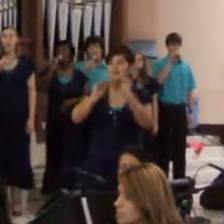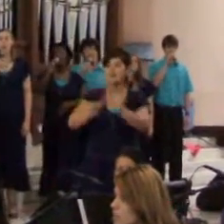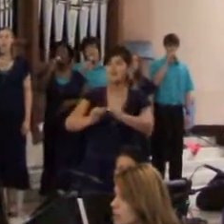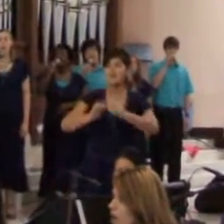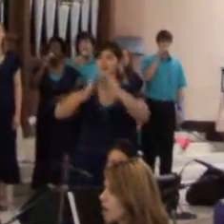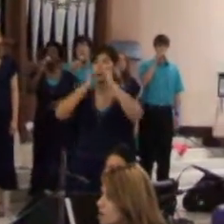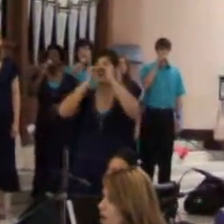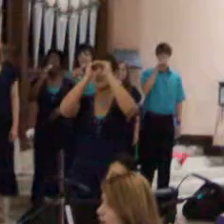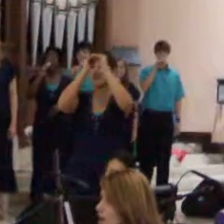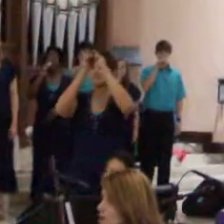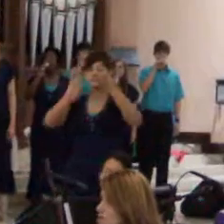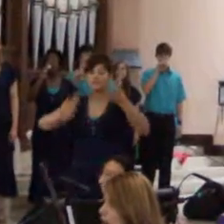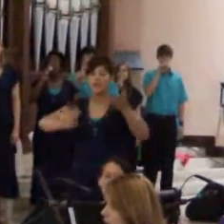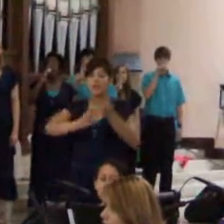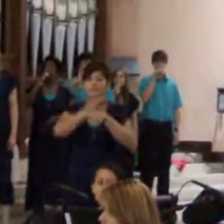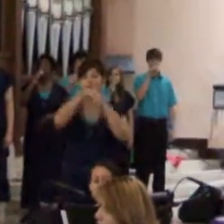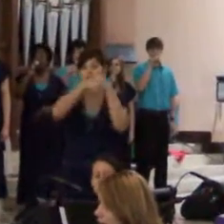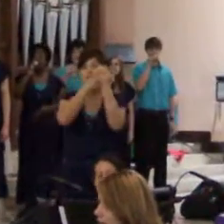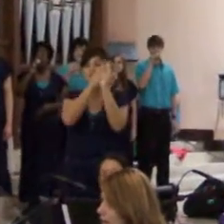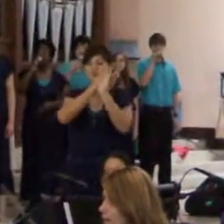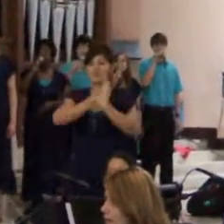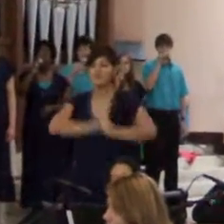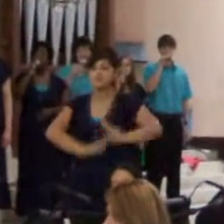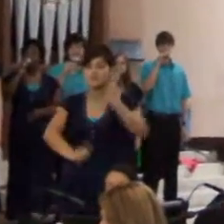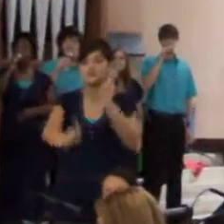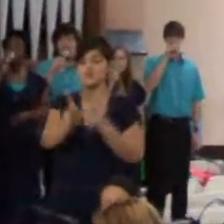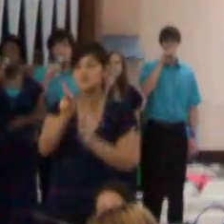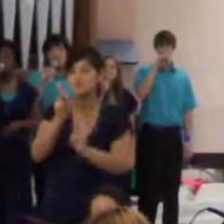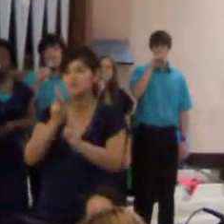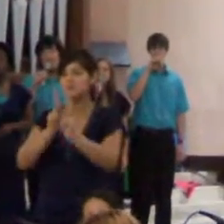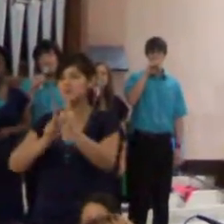to theest and